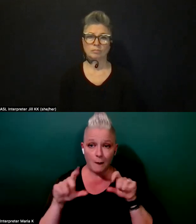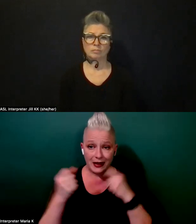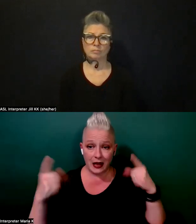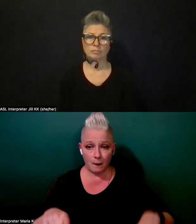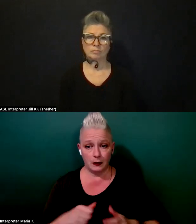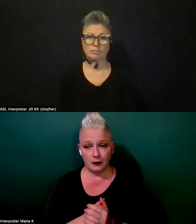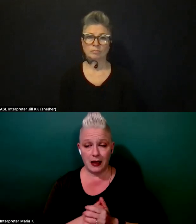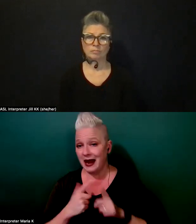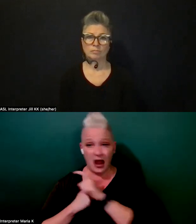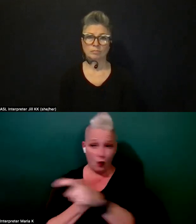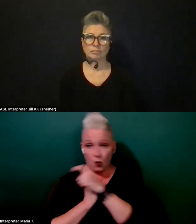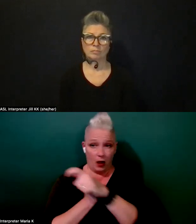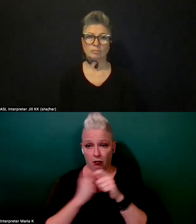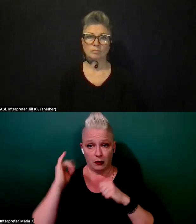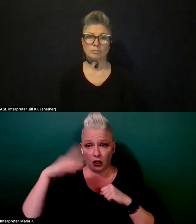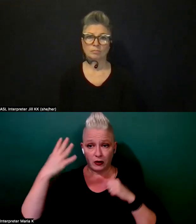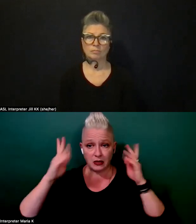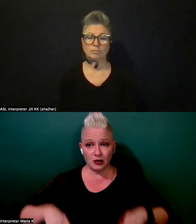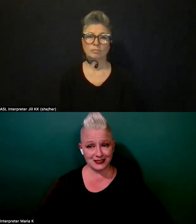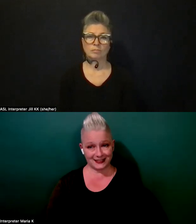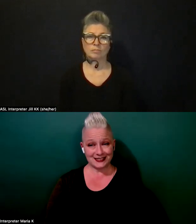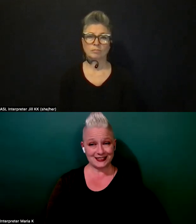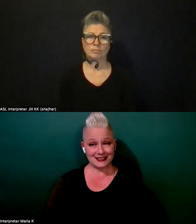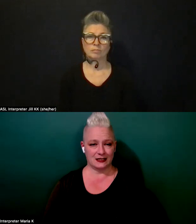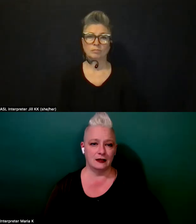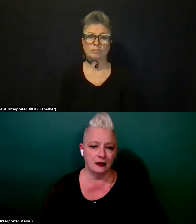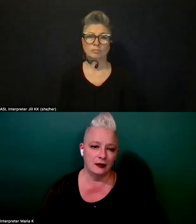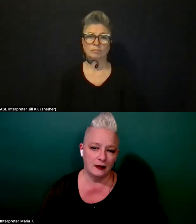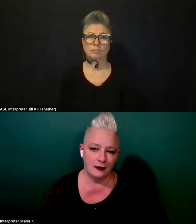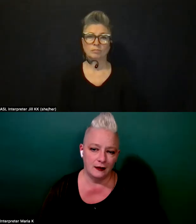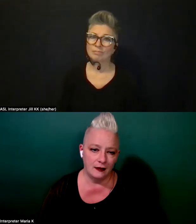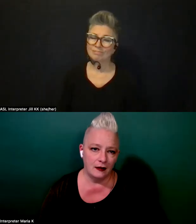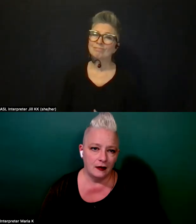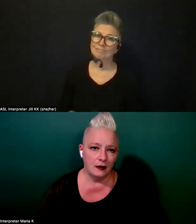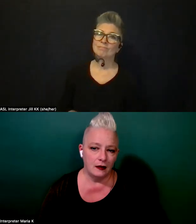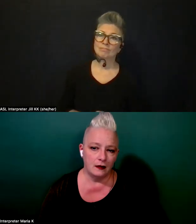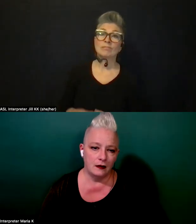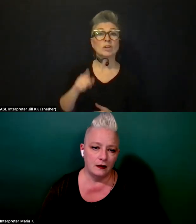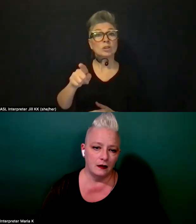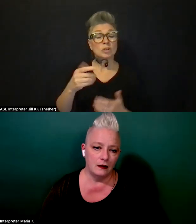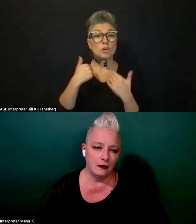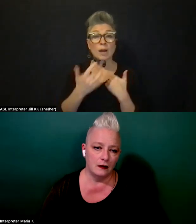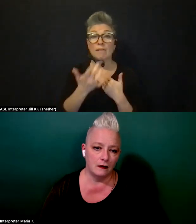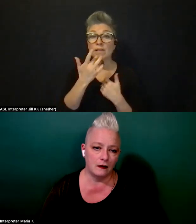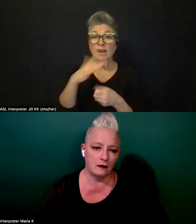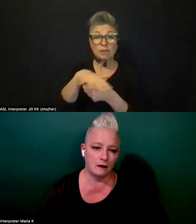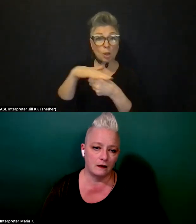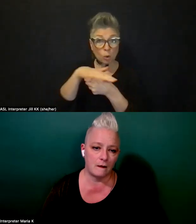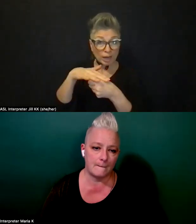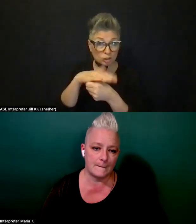just run around like a crazy person. Yeah. Do you have a favorite location? Do you have a favorite filming location